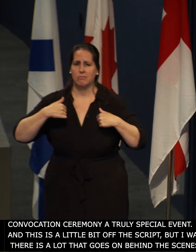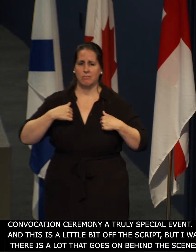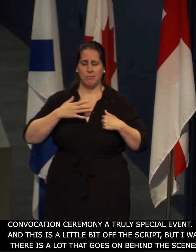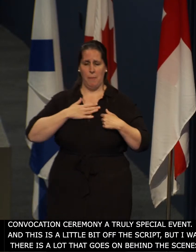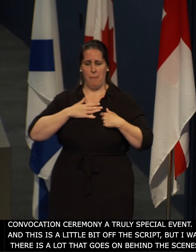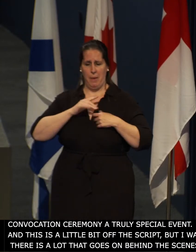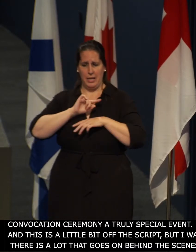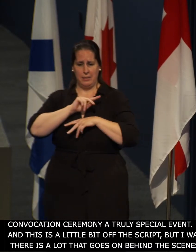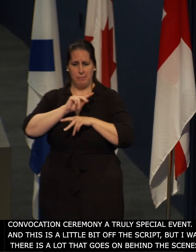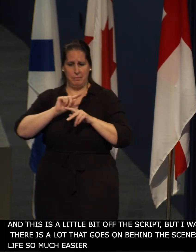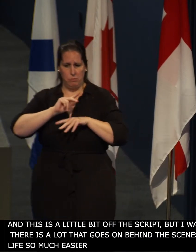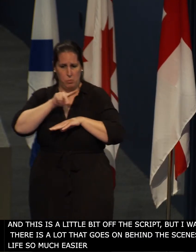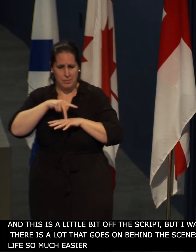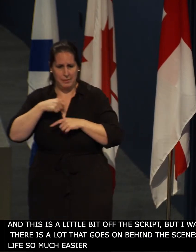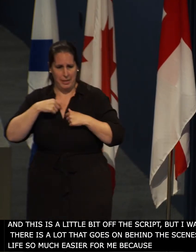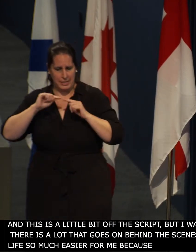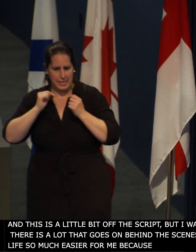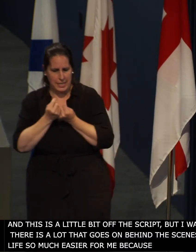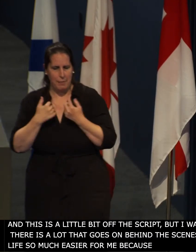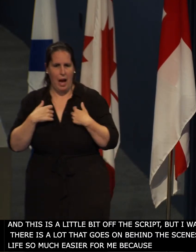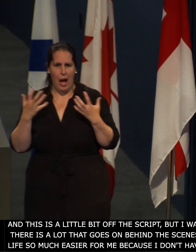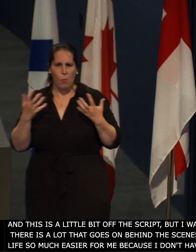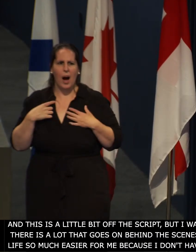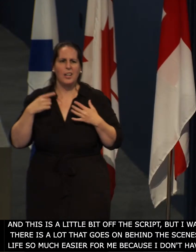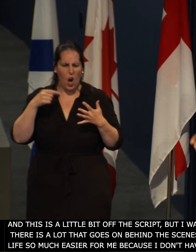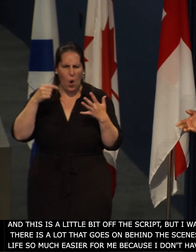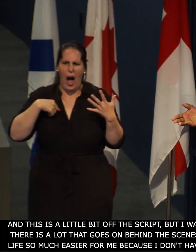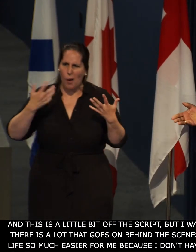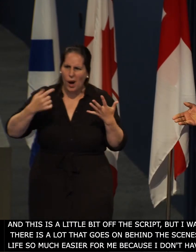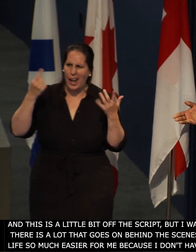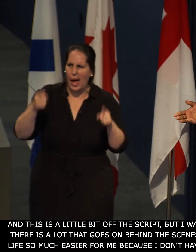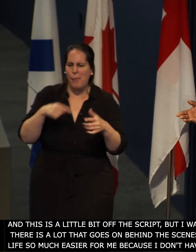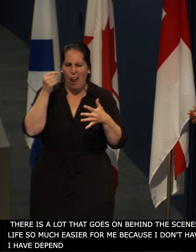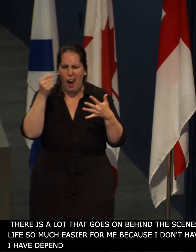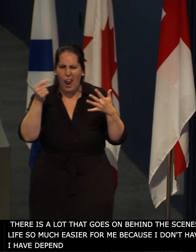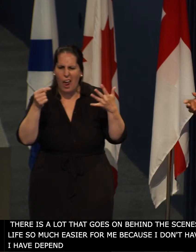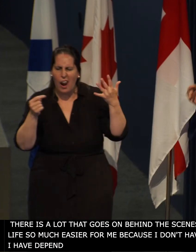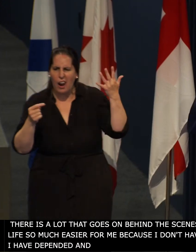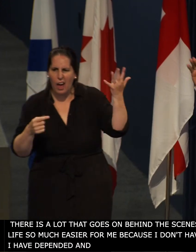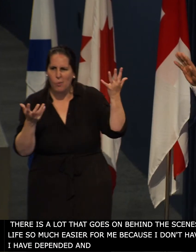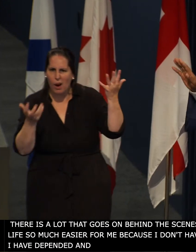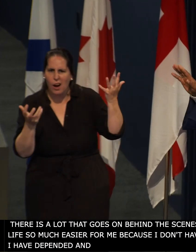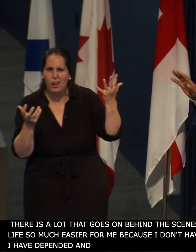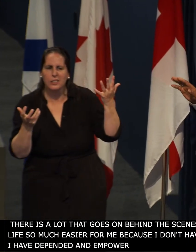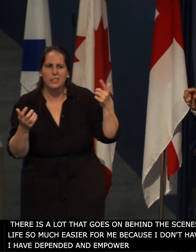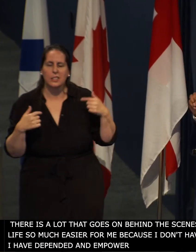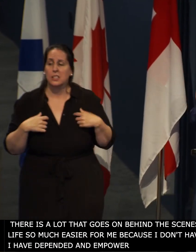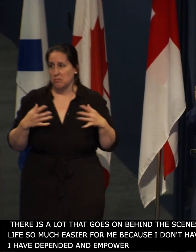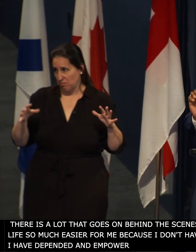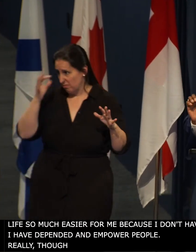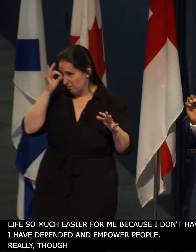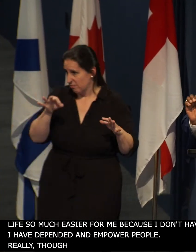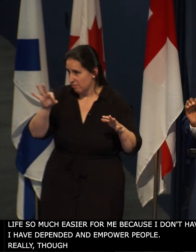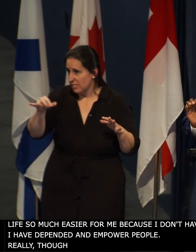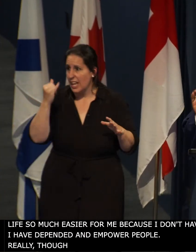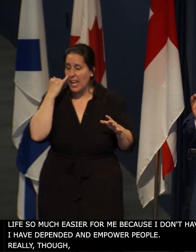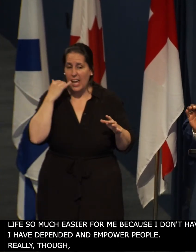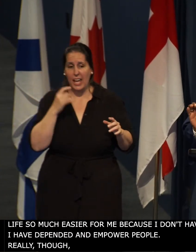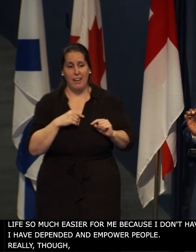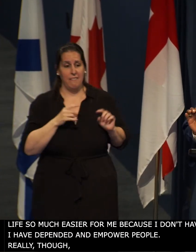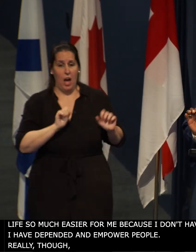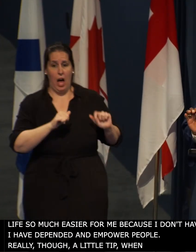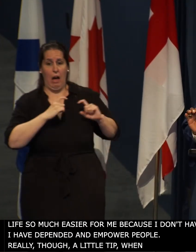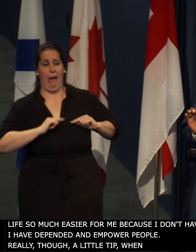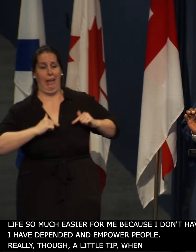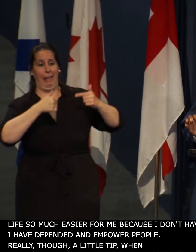because I don't have to do a whole lot. I depend and empower people. No, really though, when you don't, a little tip, when you don't micromanage, life is